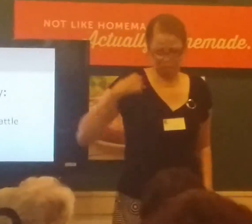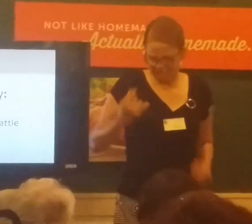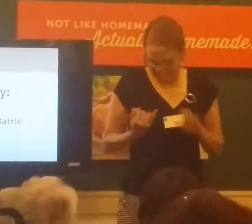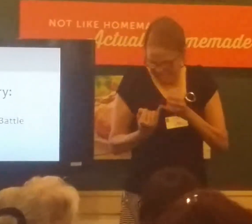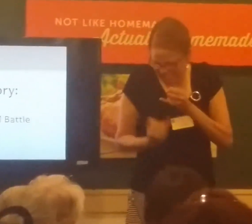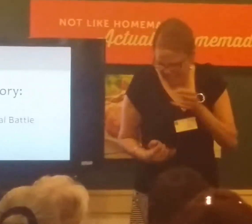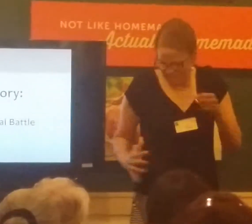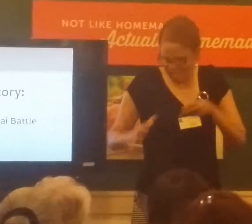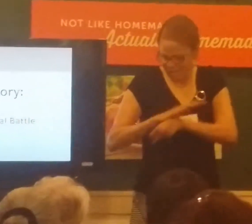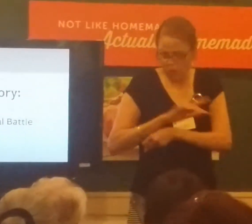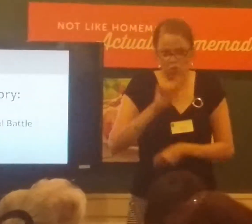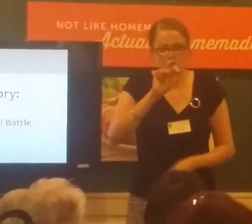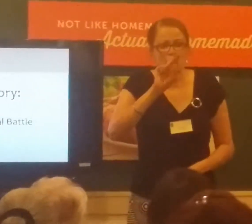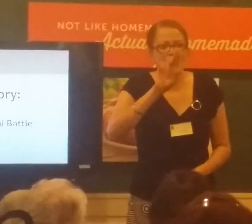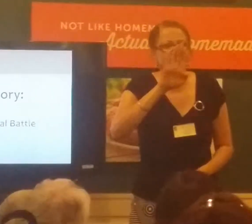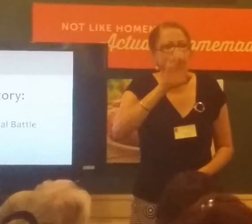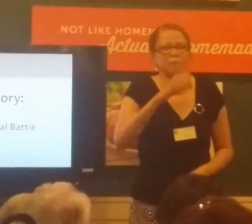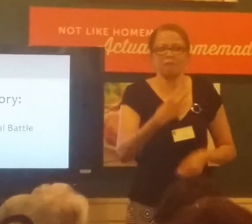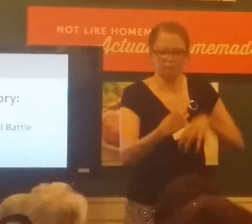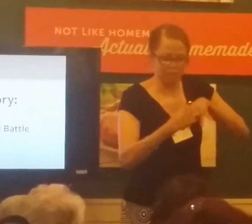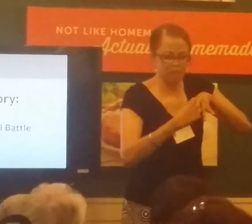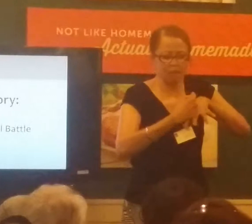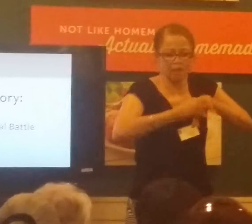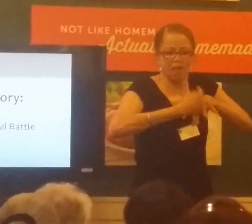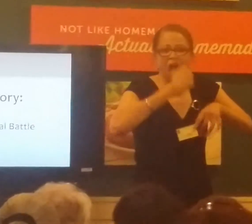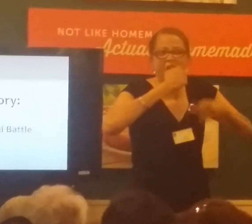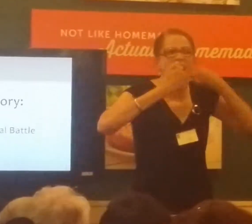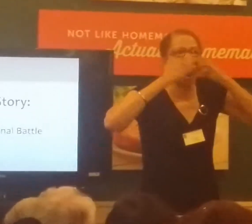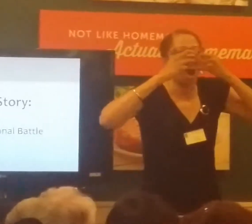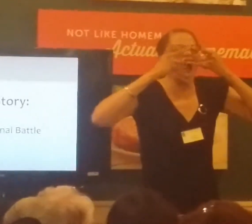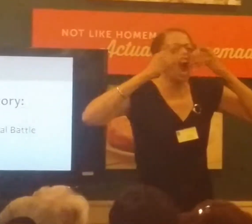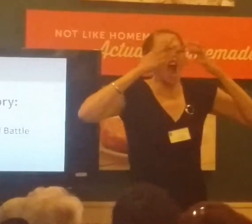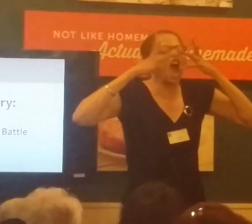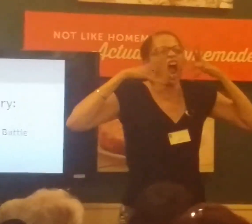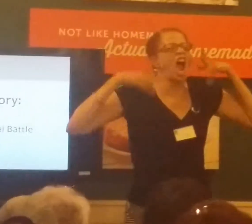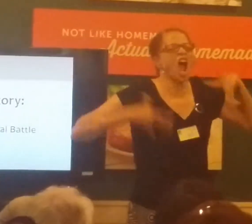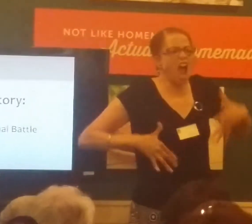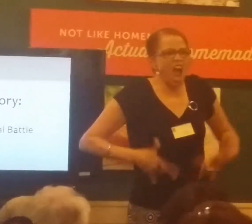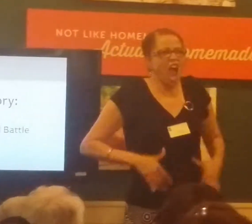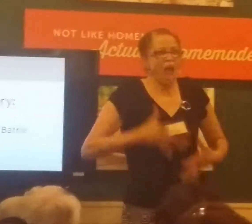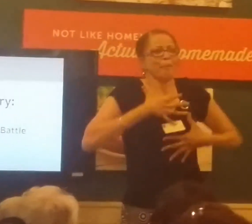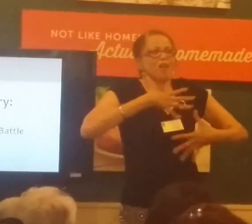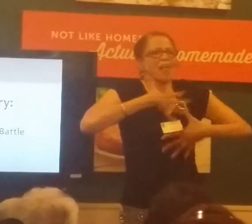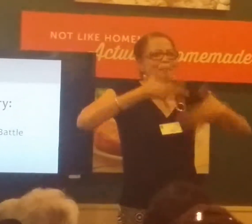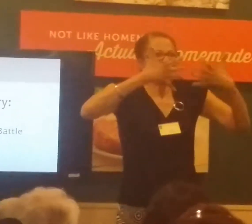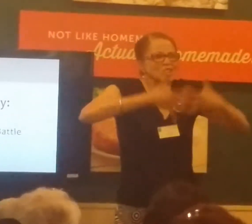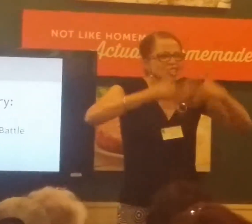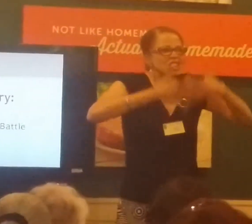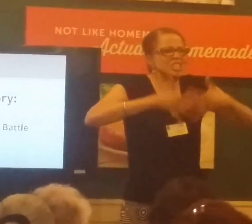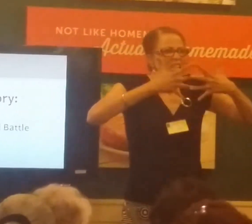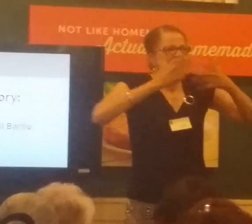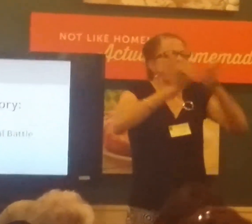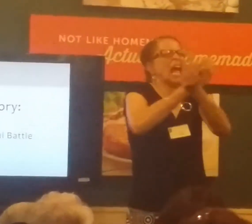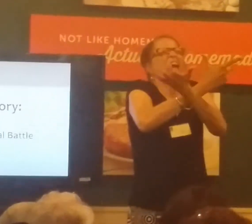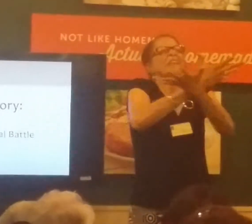14 years ago, he was very thin. And he had a lot of tubes all over his body. He was on a breathing